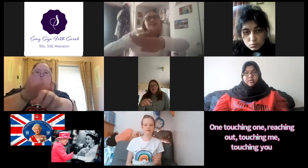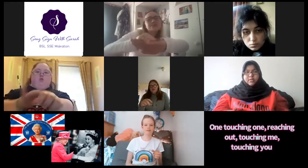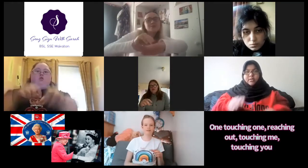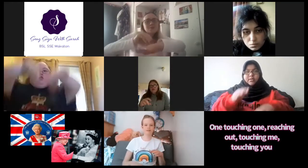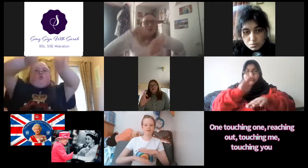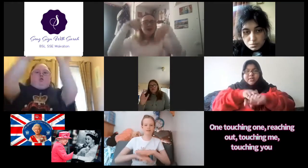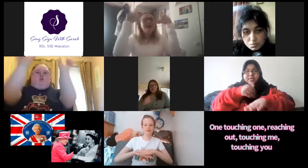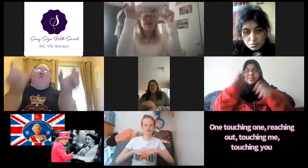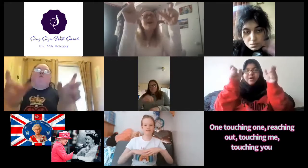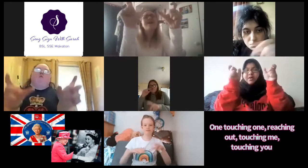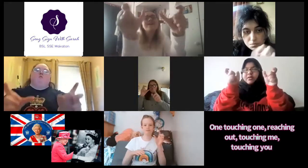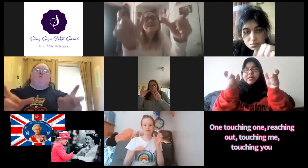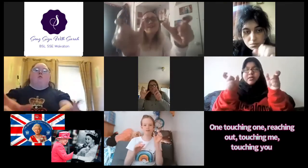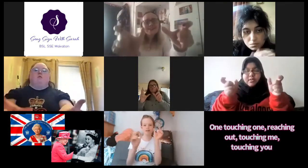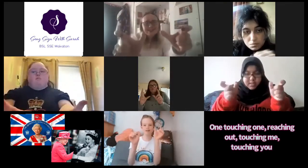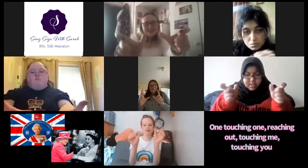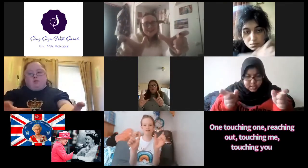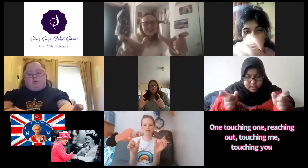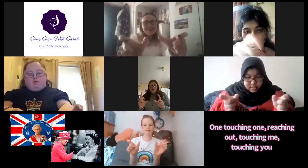Touching one